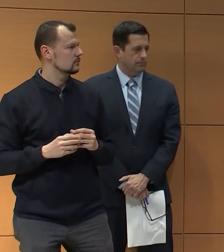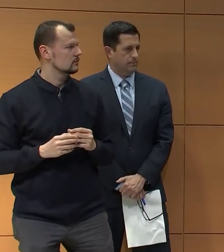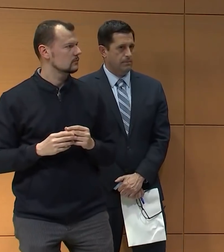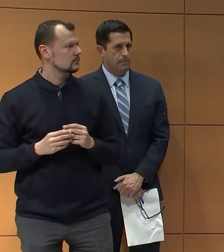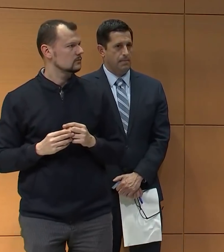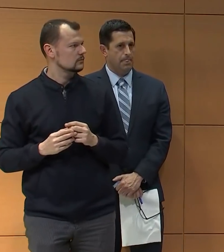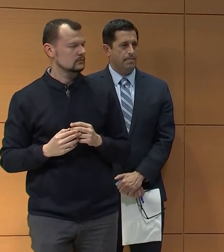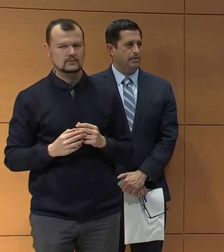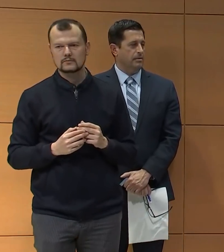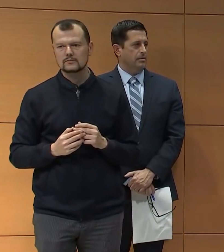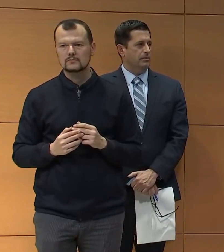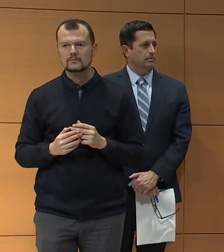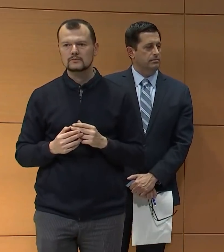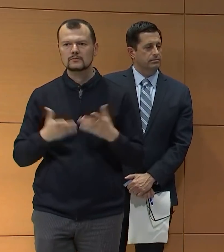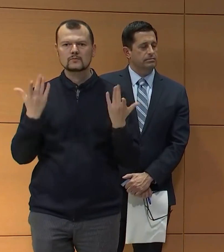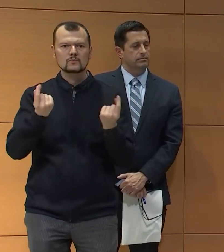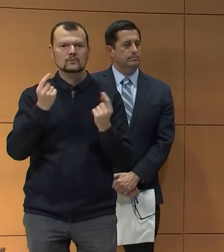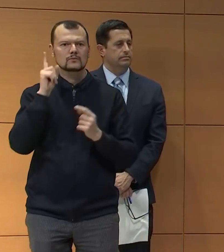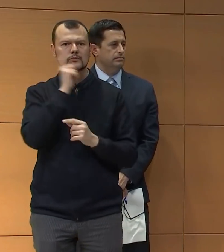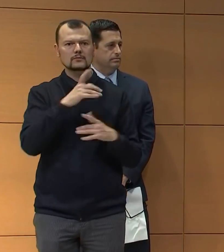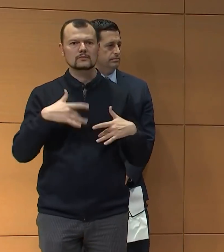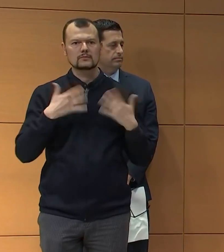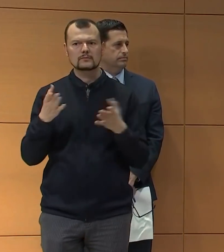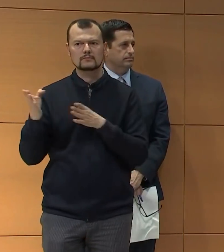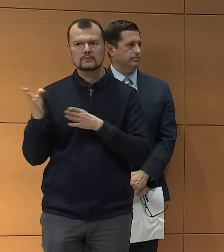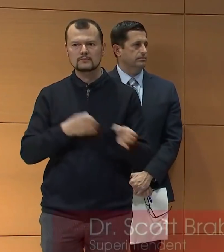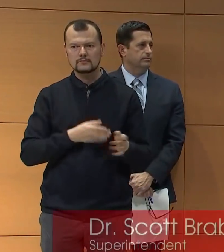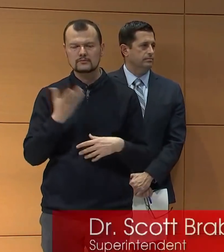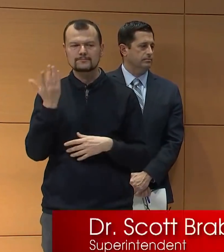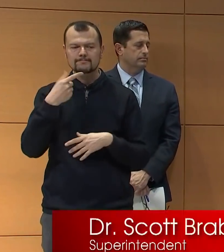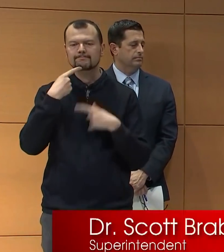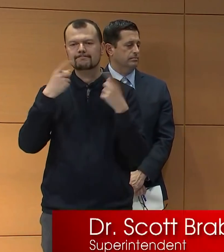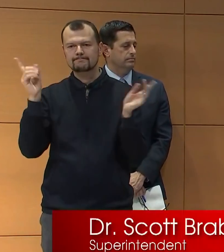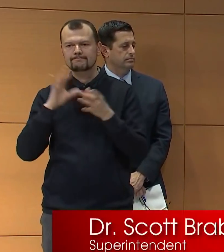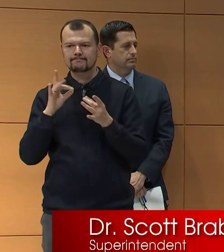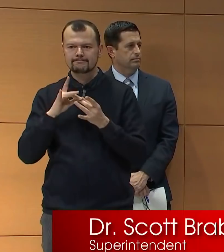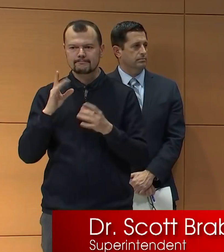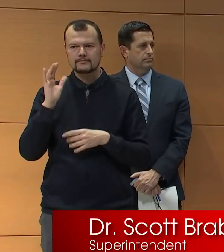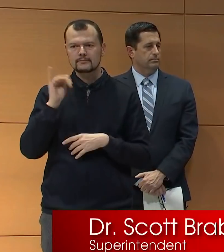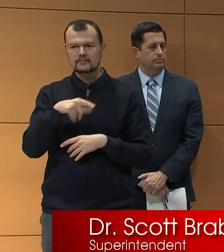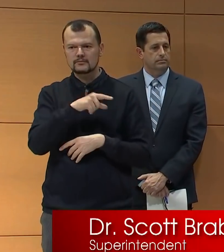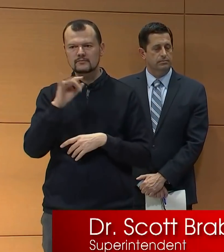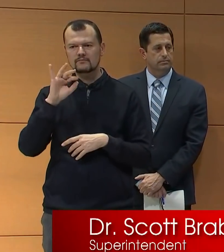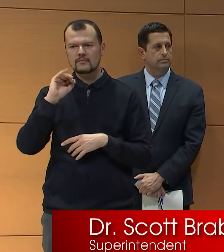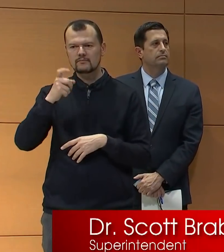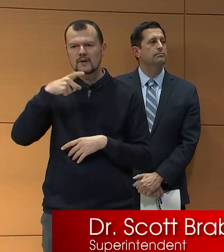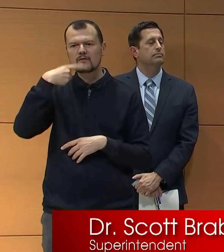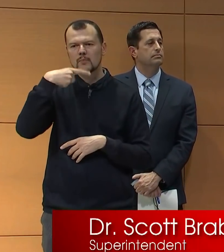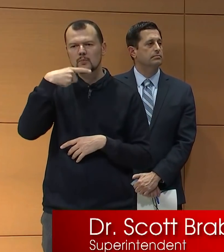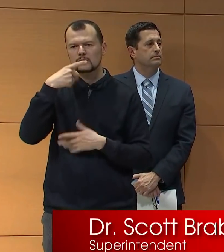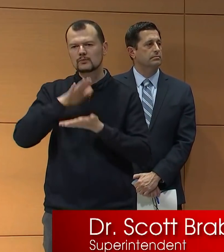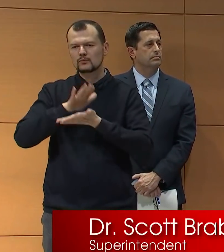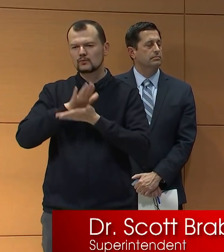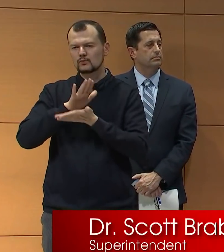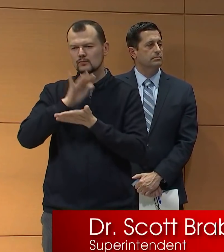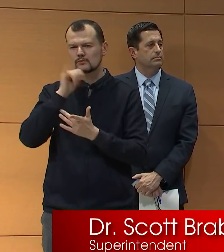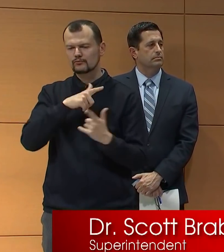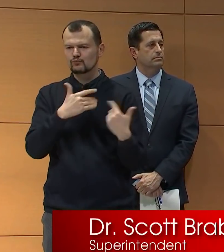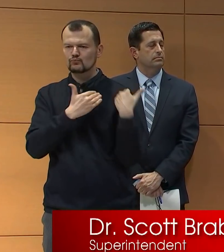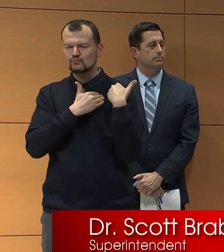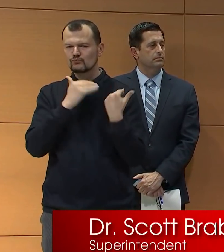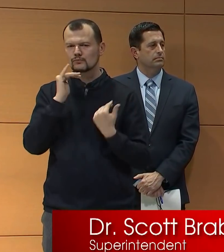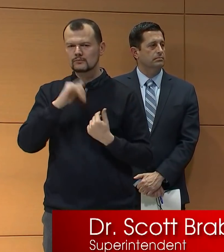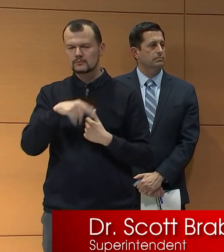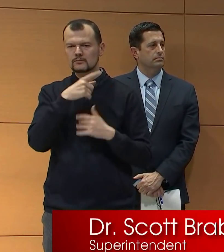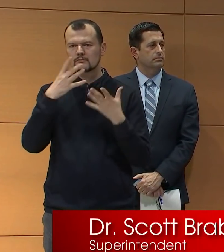And what is the plan? Good afternoon. Fairfax County Public Schools takes very seriously the COVID-19 challenges